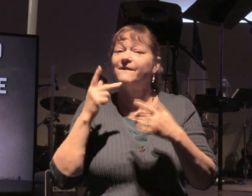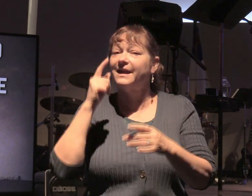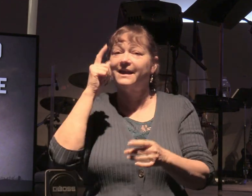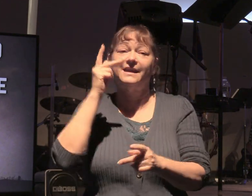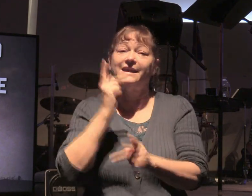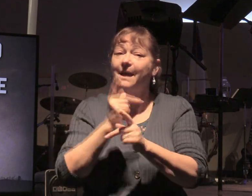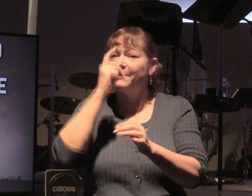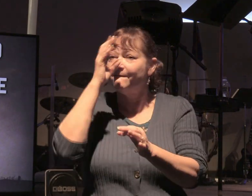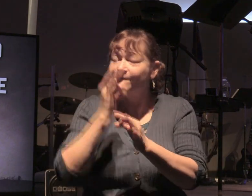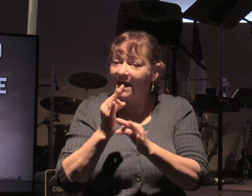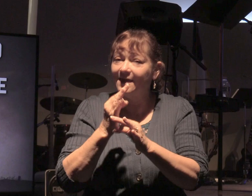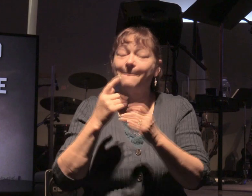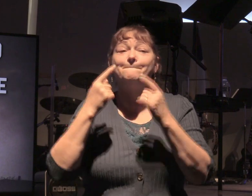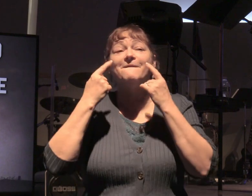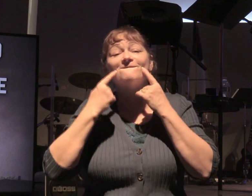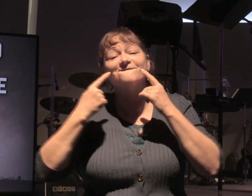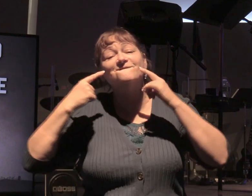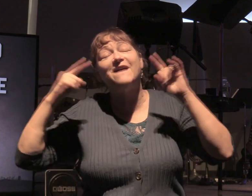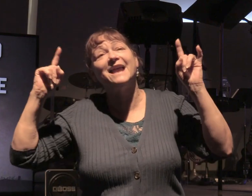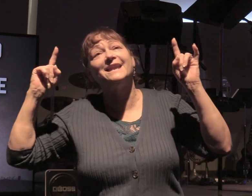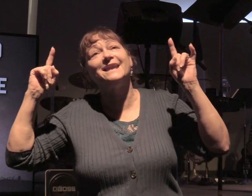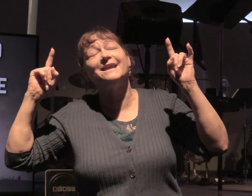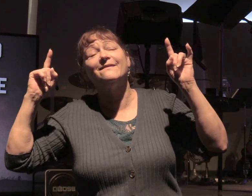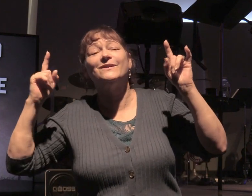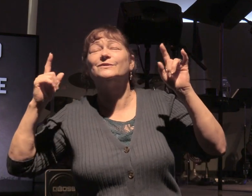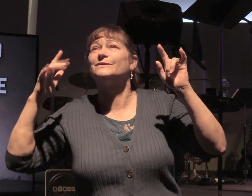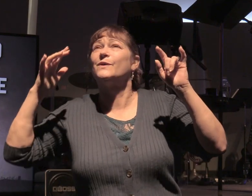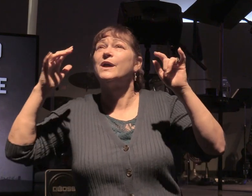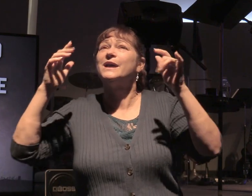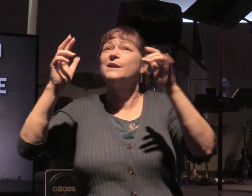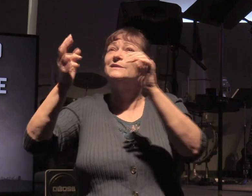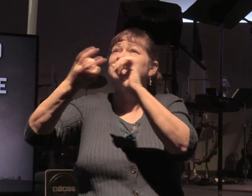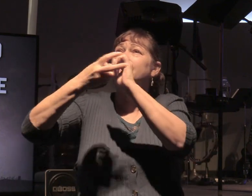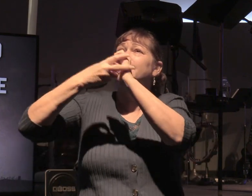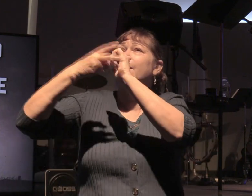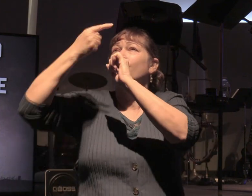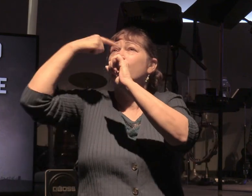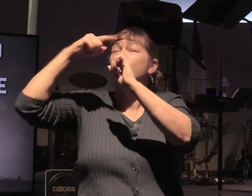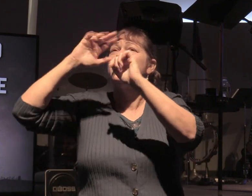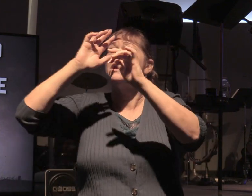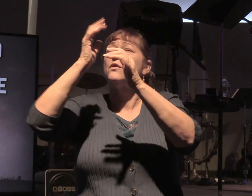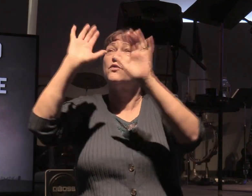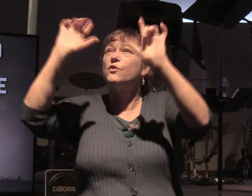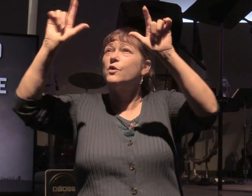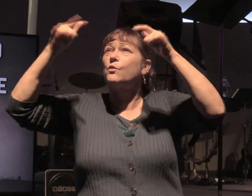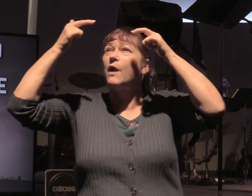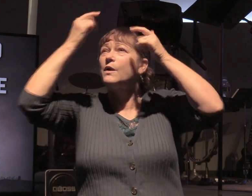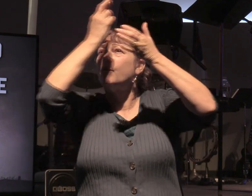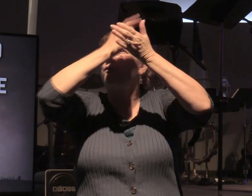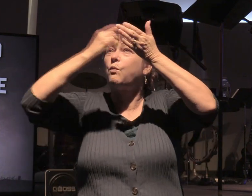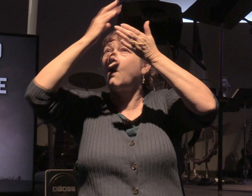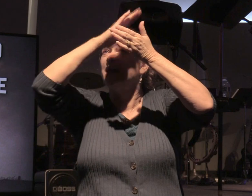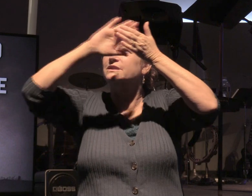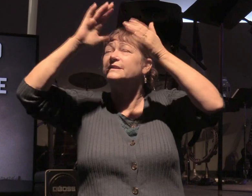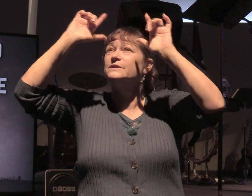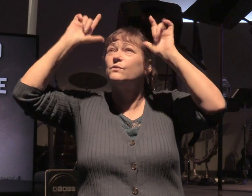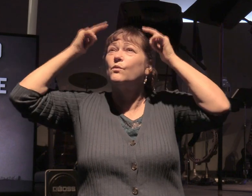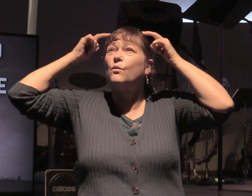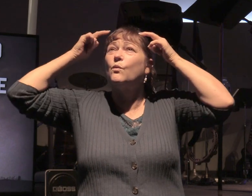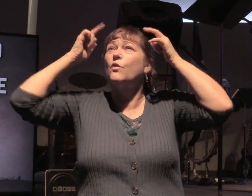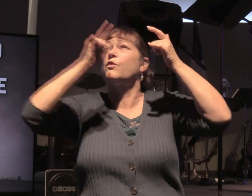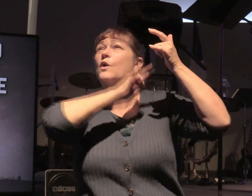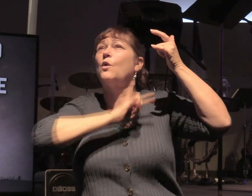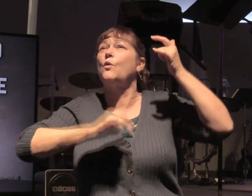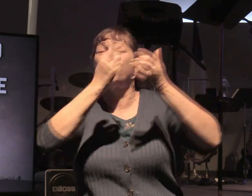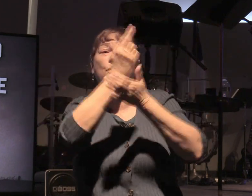faith. And finally, there is laid up for me the crown of righteousness, which the Lord, the righteous judge,